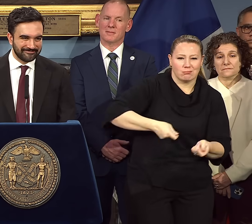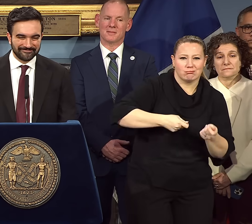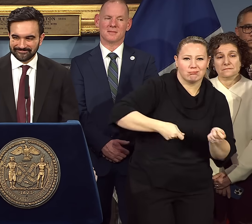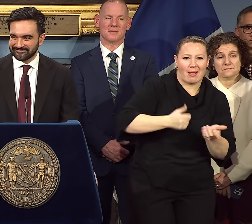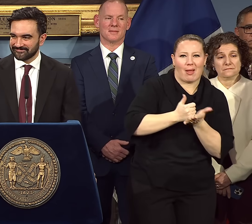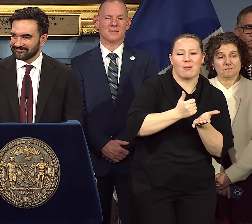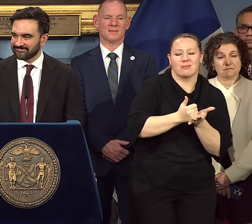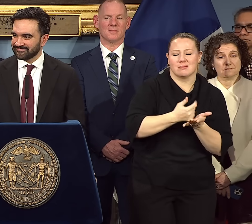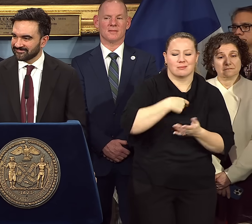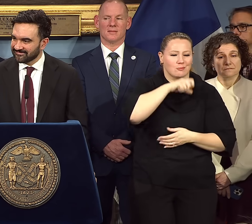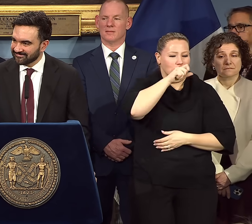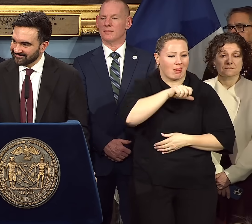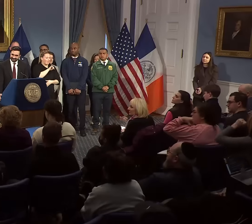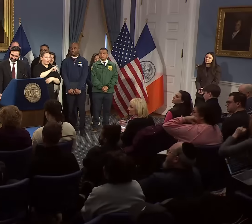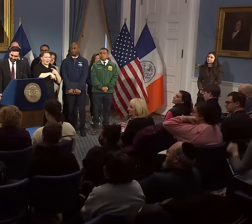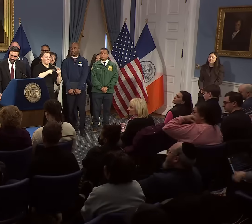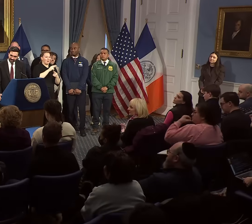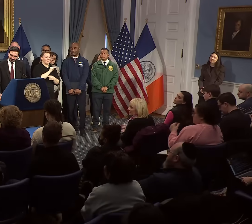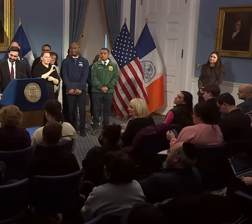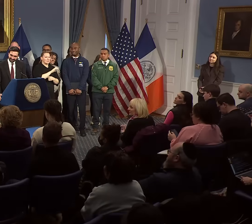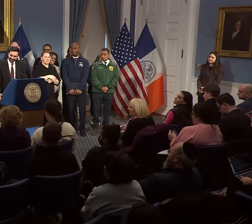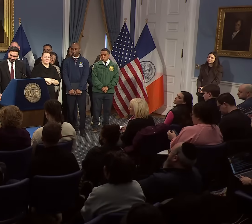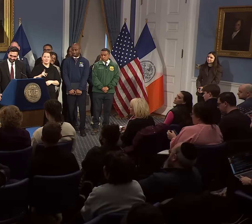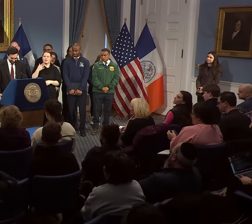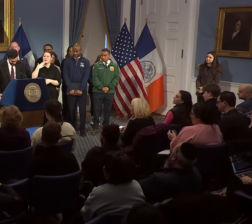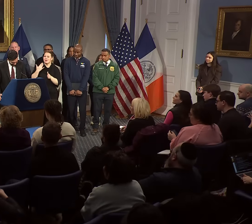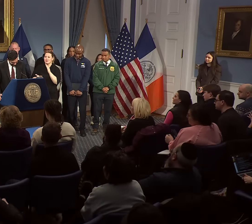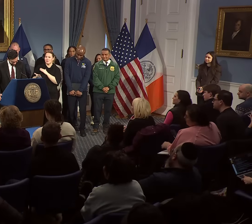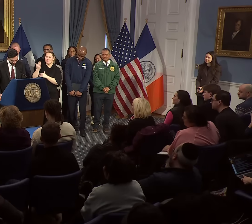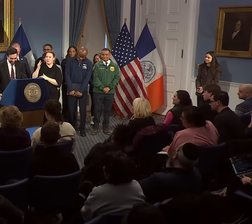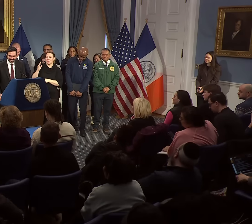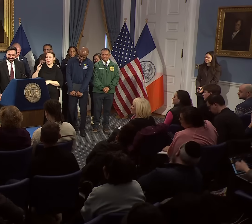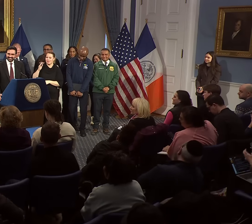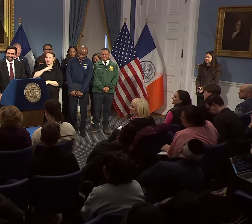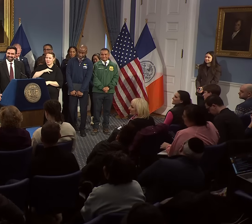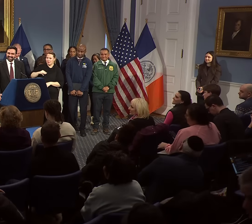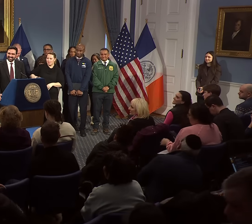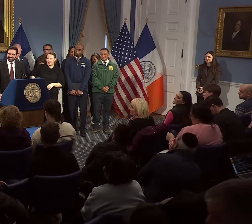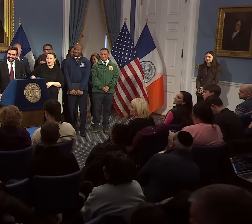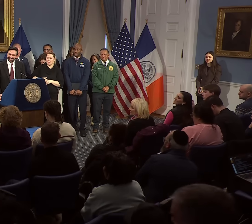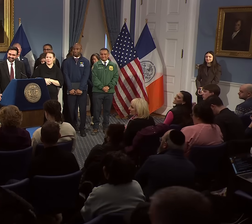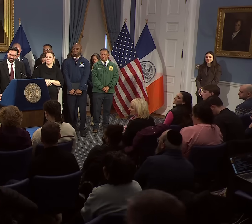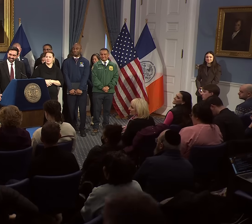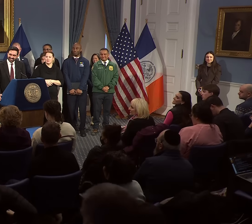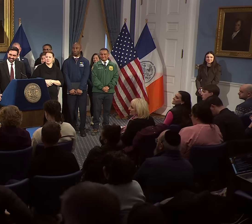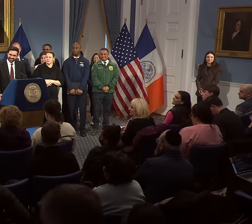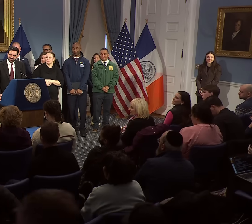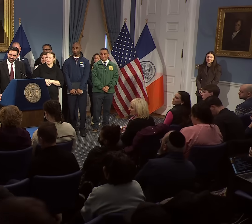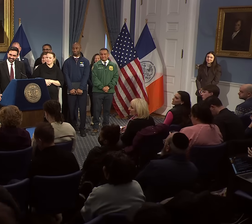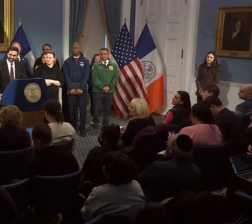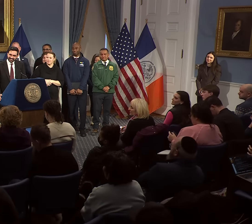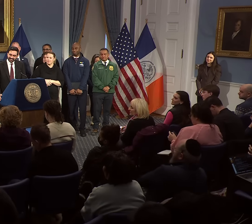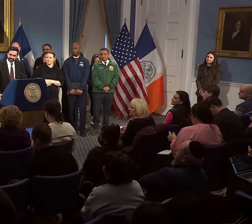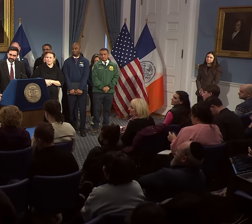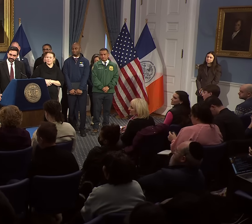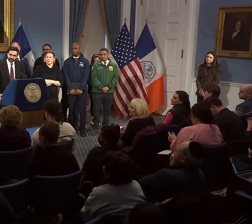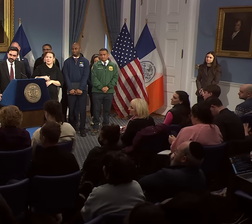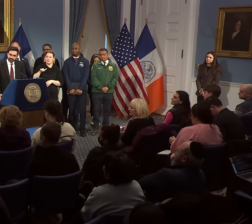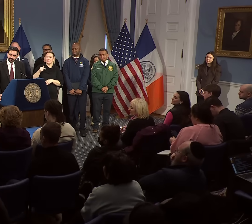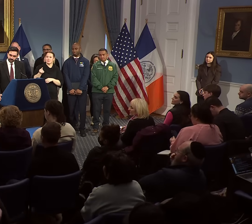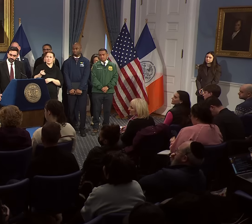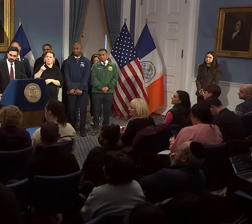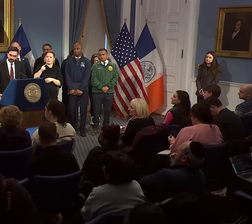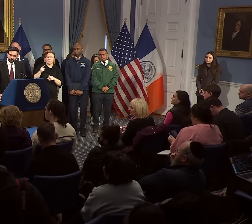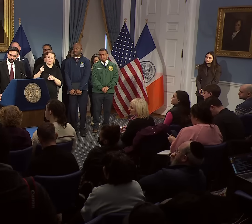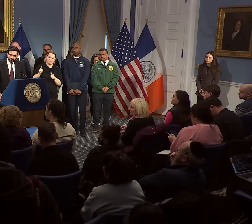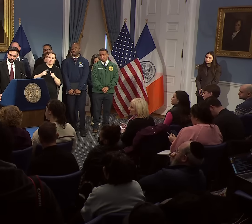know. Good morning, Mayor. I like your Timberlands, by the way. Thank you. New York City snow here. This is one of the first big challenges